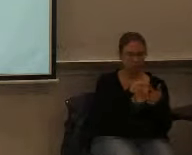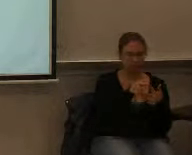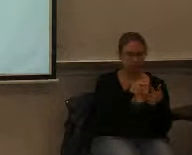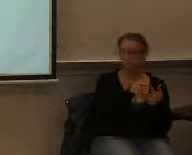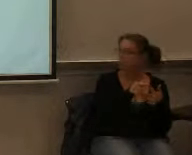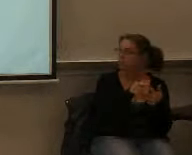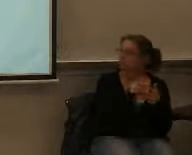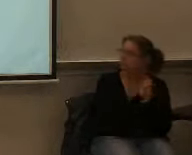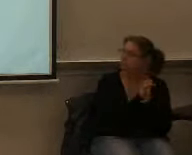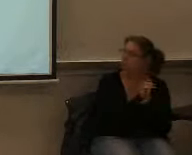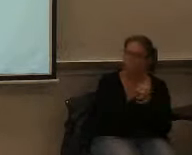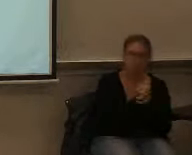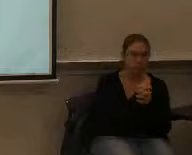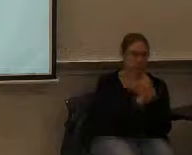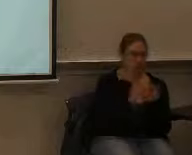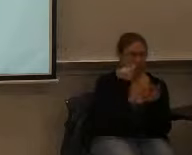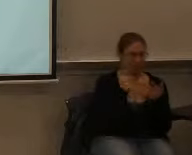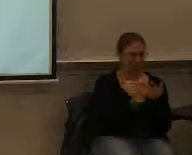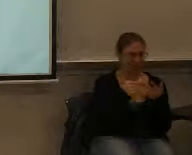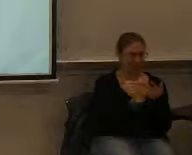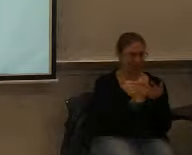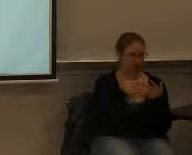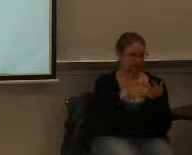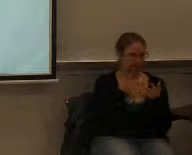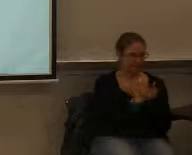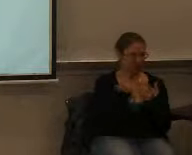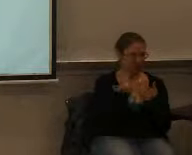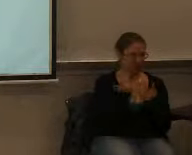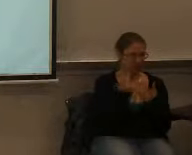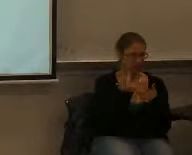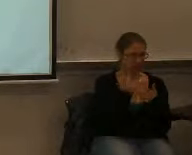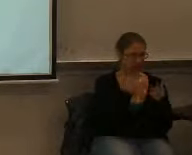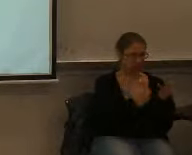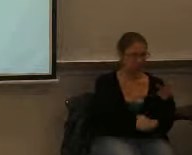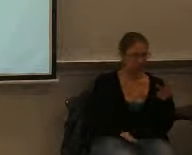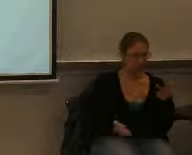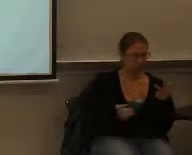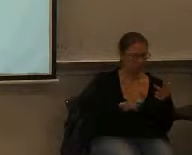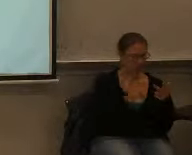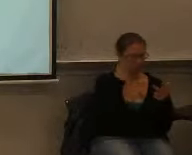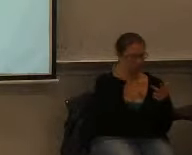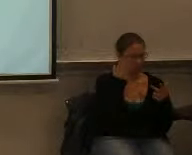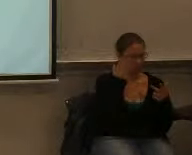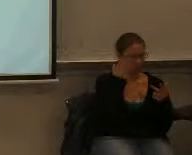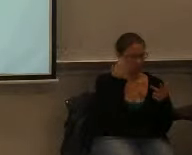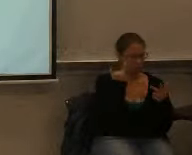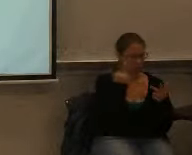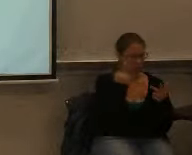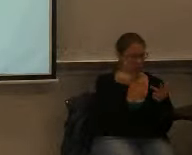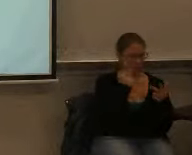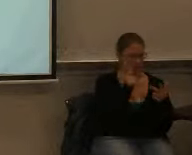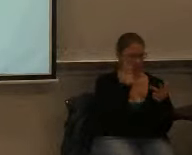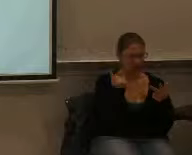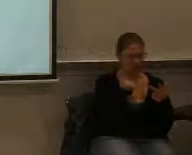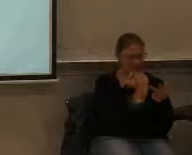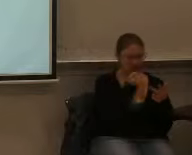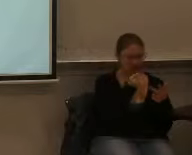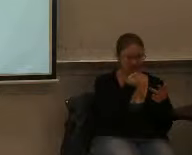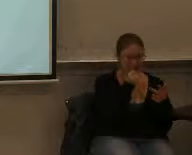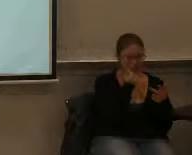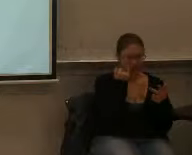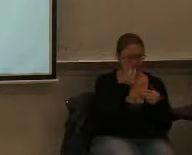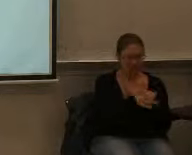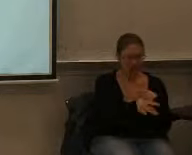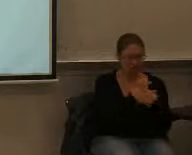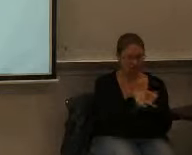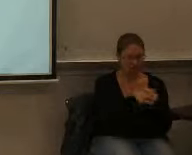two strategies? Why would this type 3 be at all? Why wouldn't you always eat food if it's around,